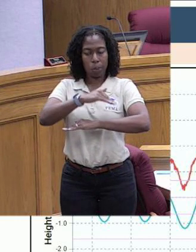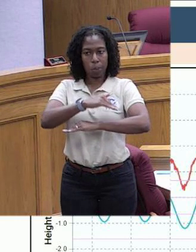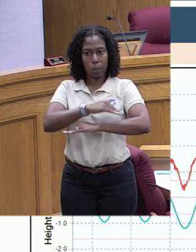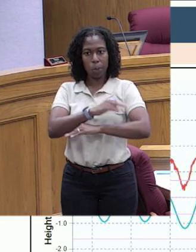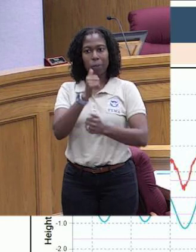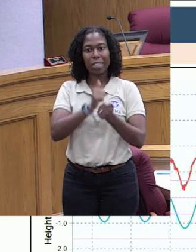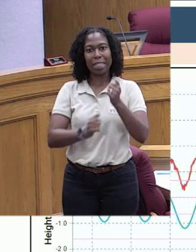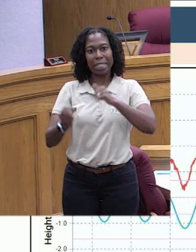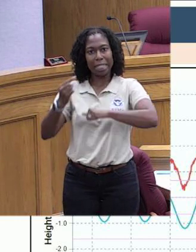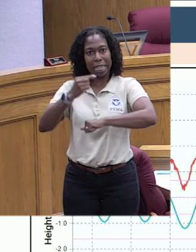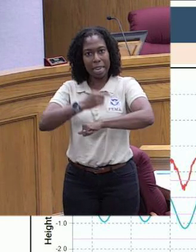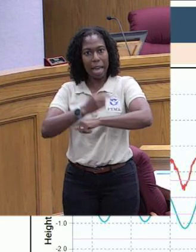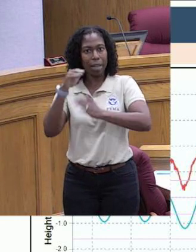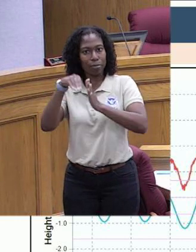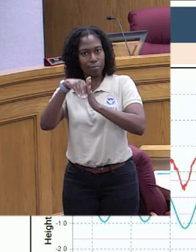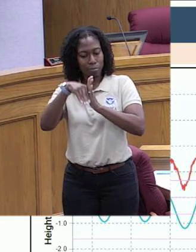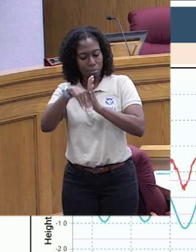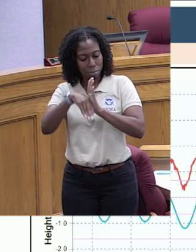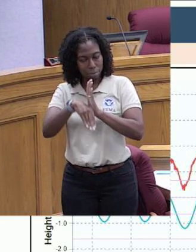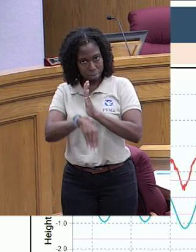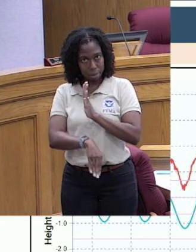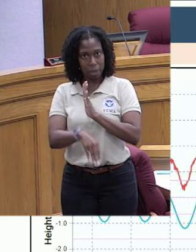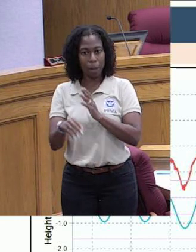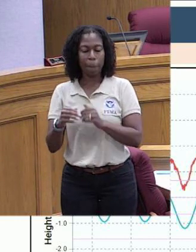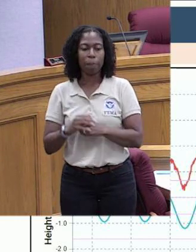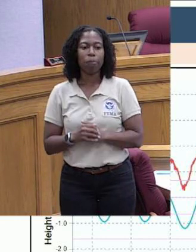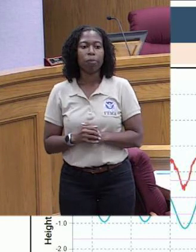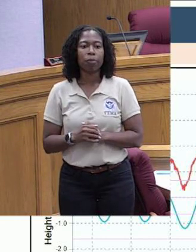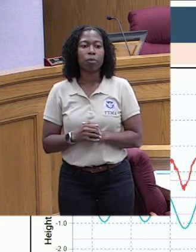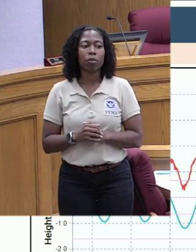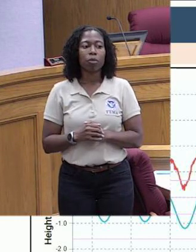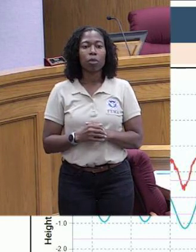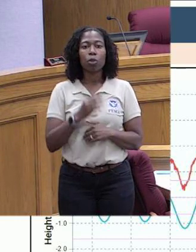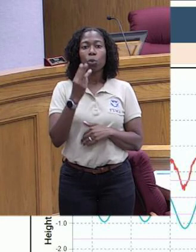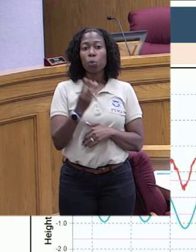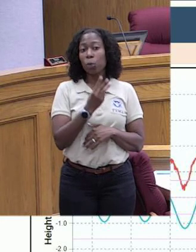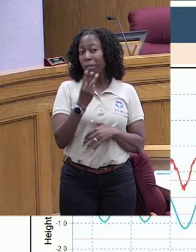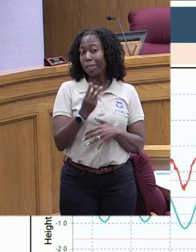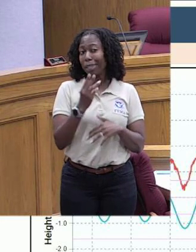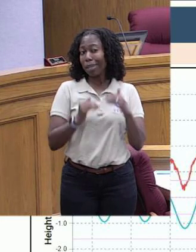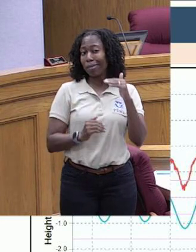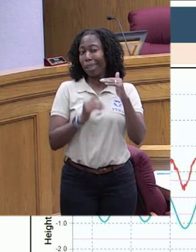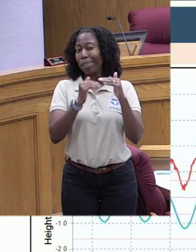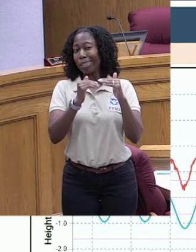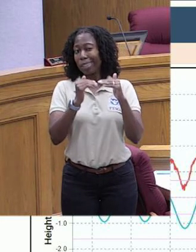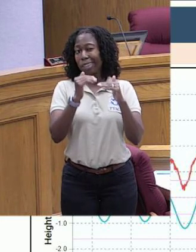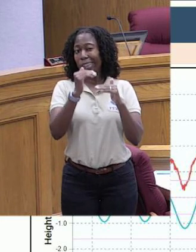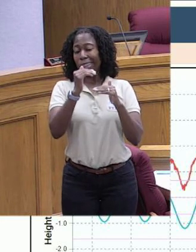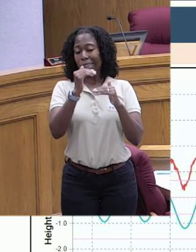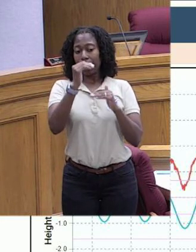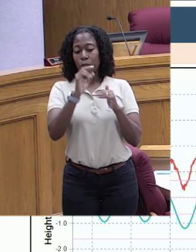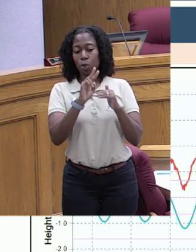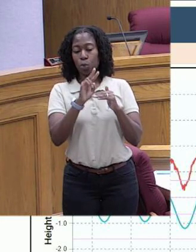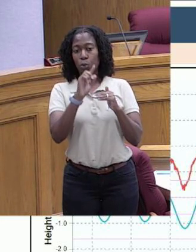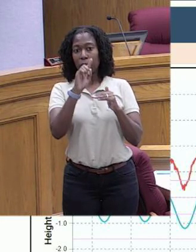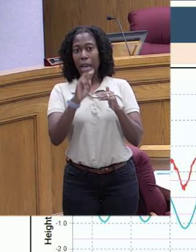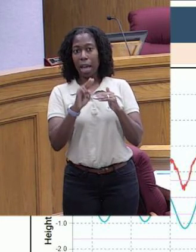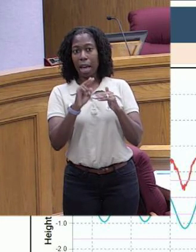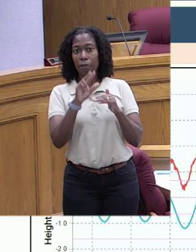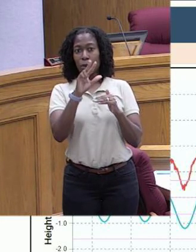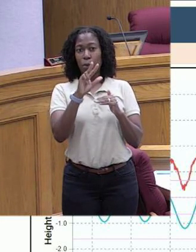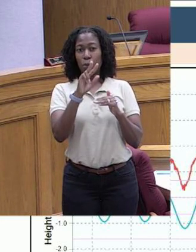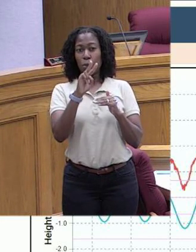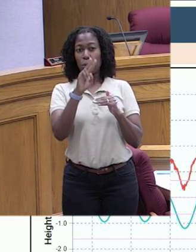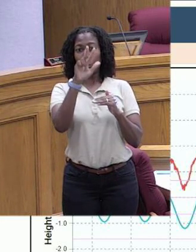to the next. You can see for Wednesday, rather than being up close to a 2.5 or 2 3/4, it's down to maybe